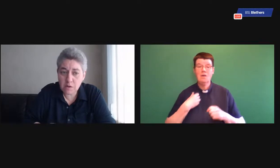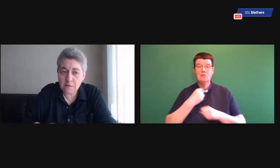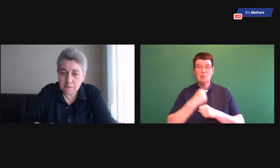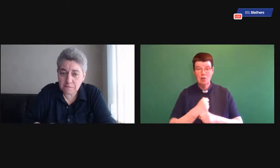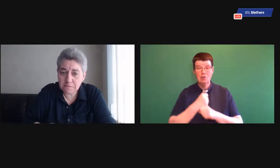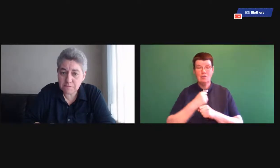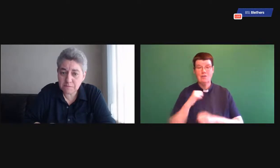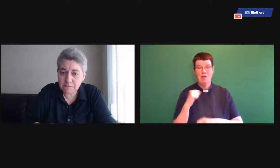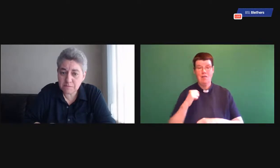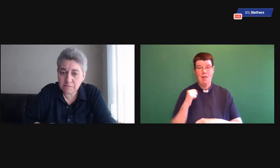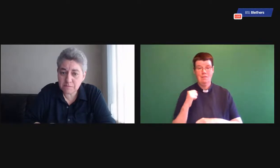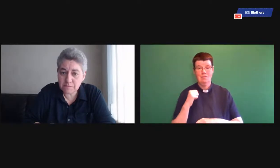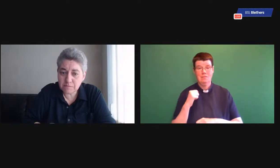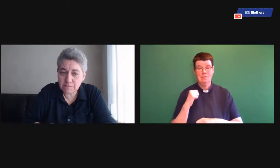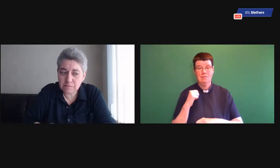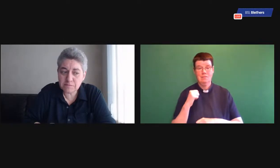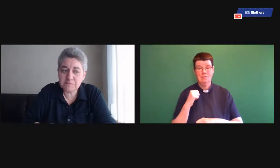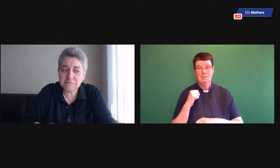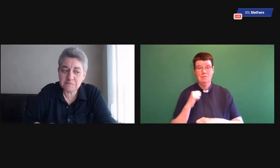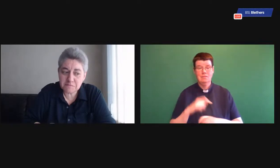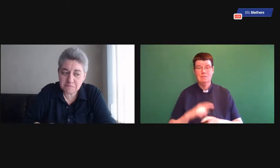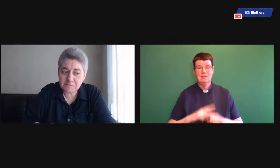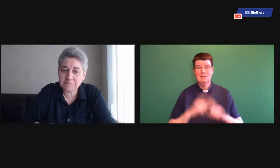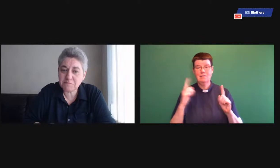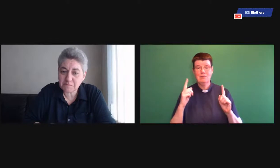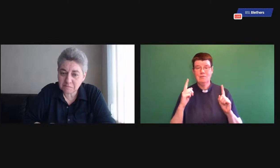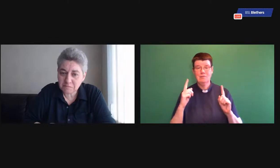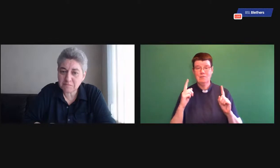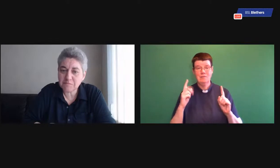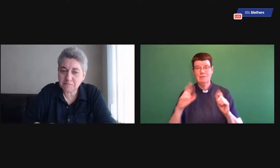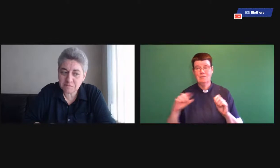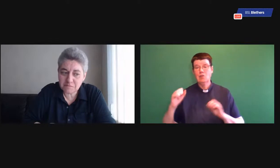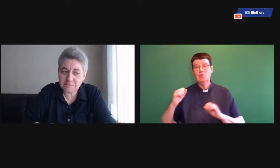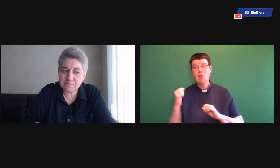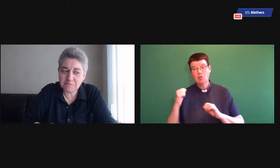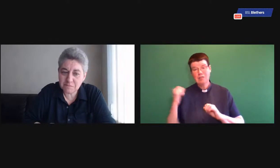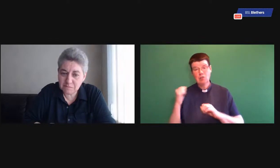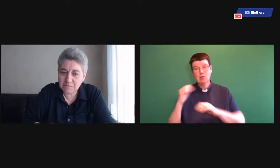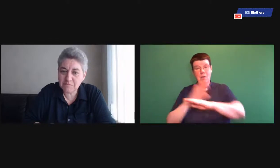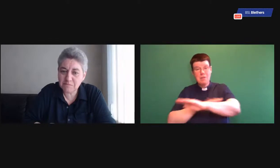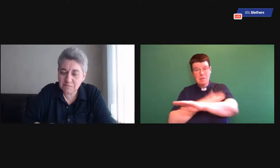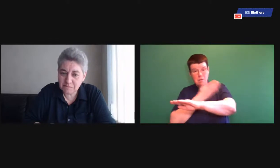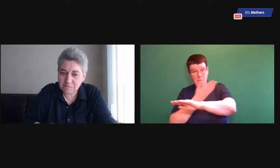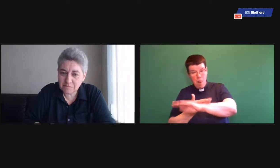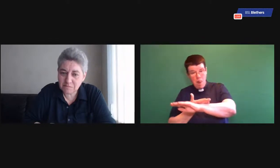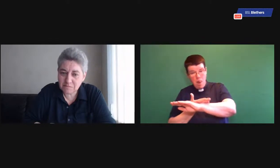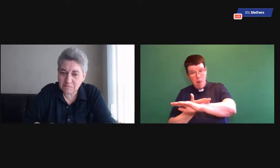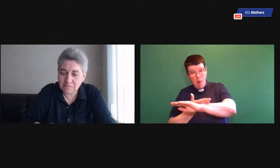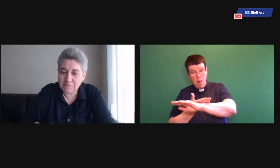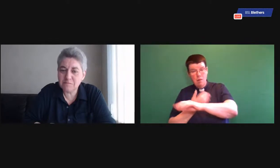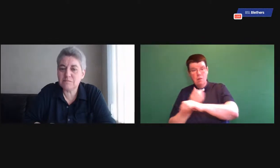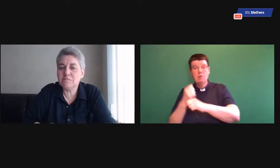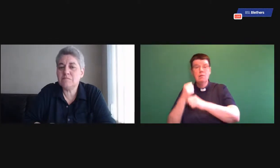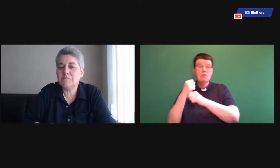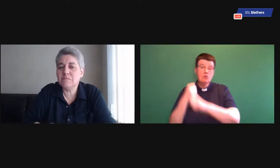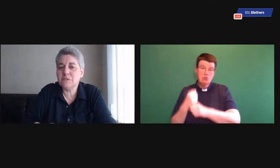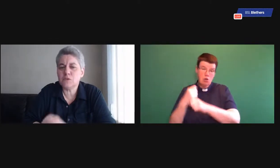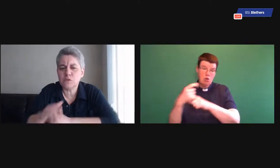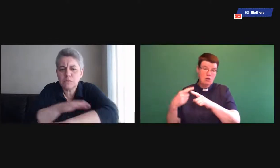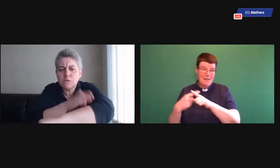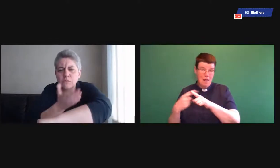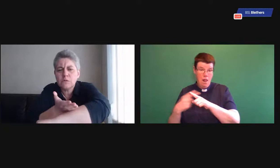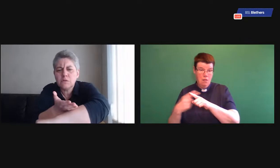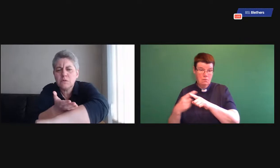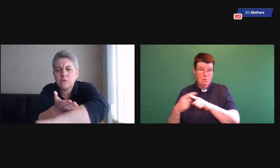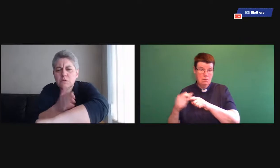none. The Church of Scotland, they're different. The Church of the